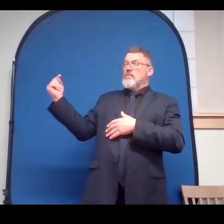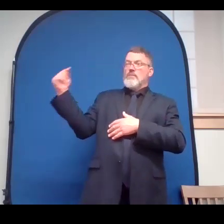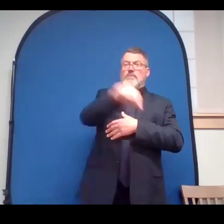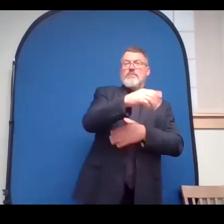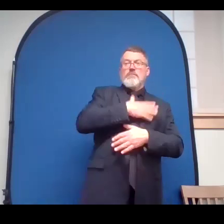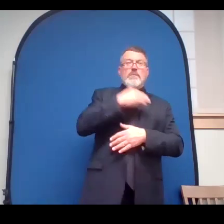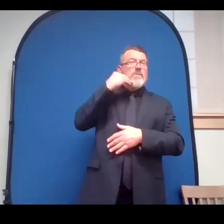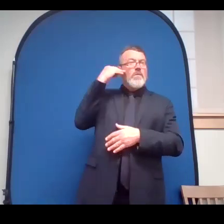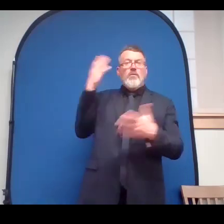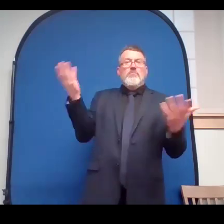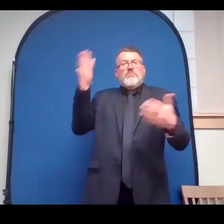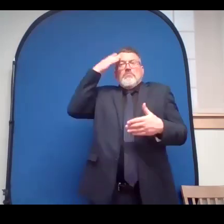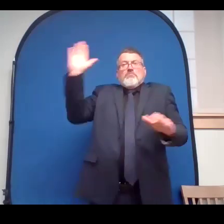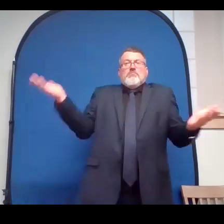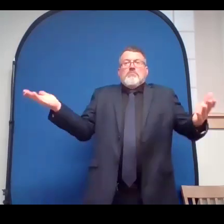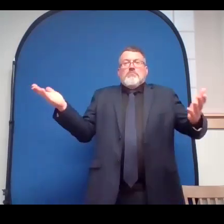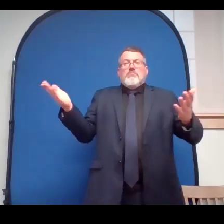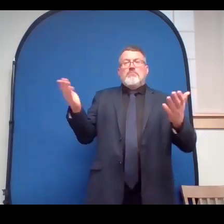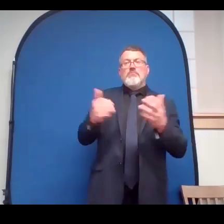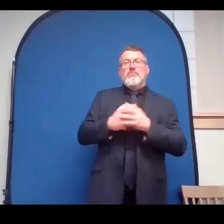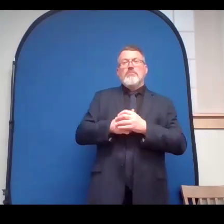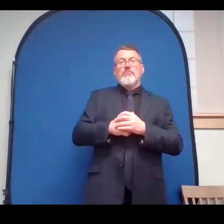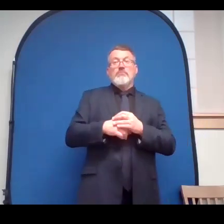a threat against you in